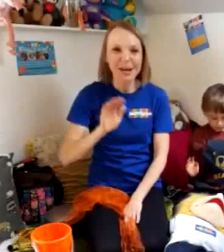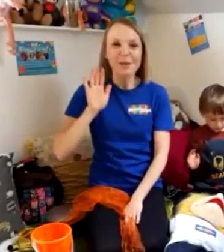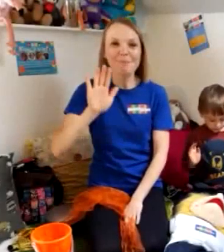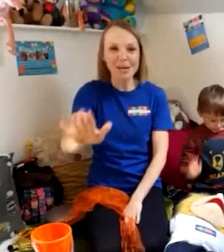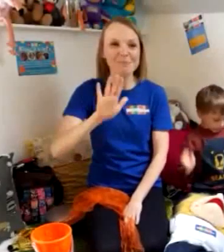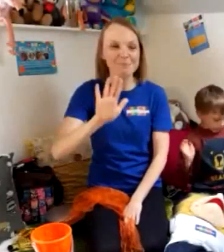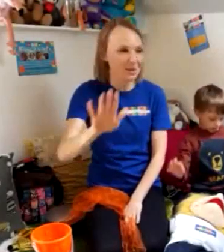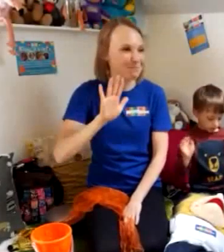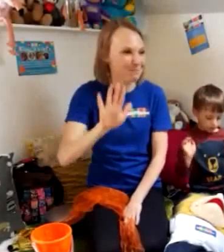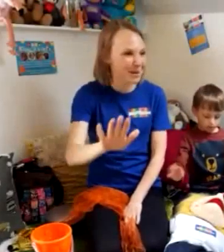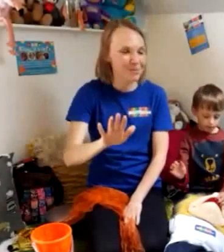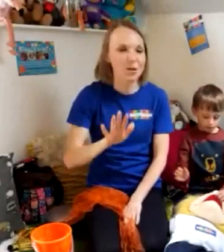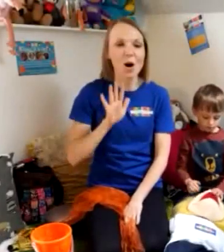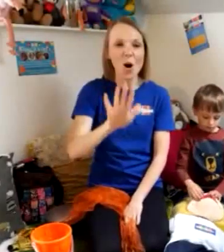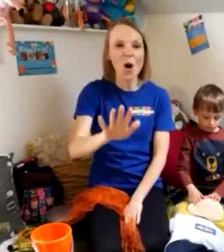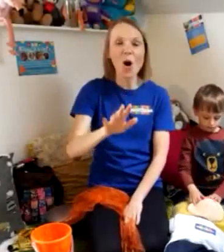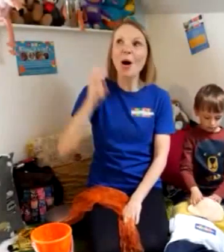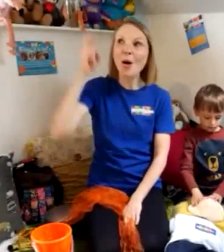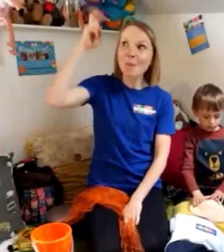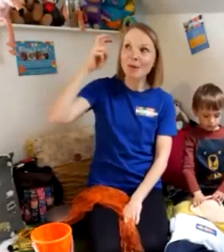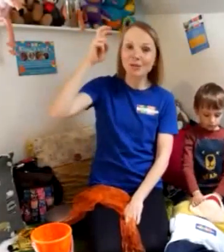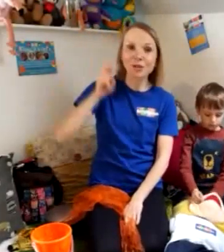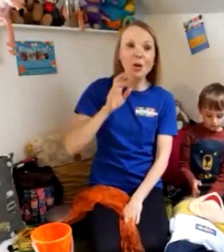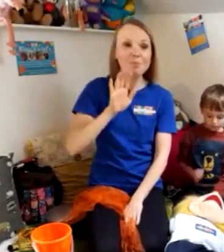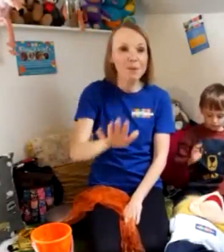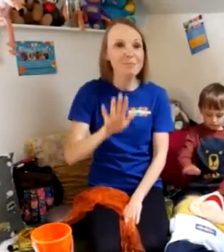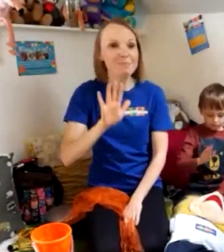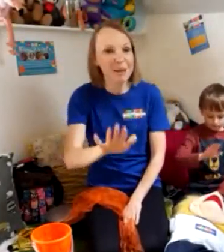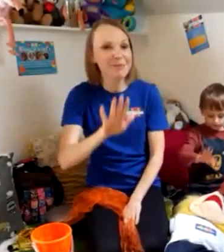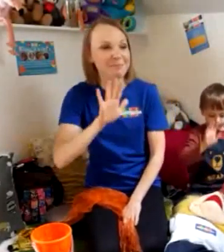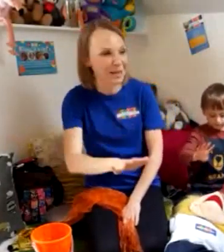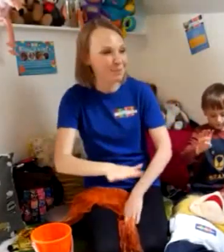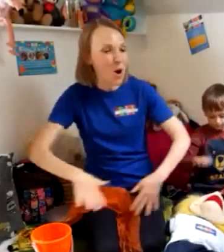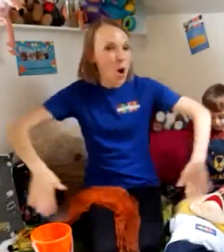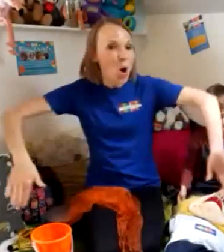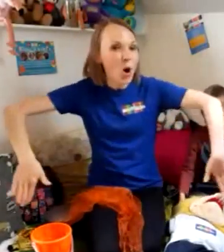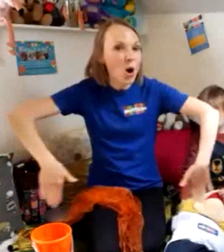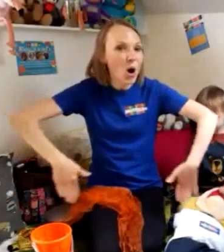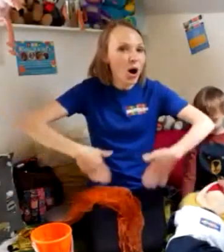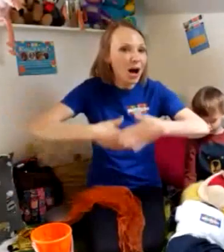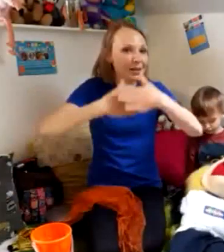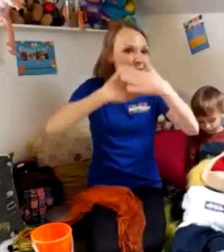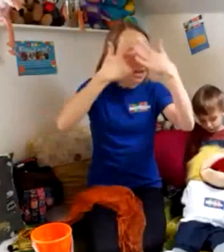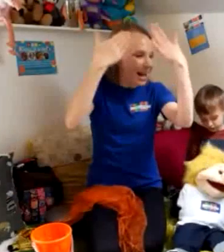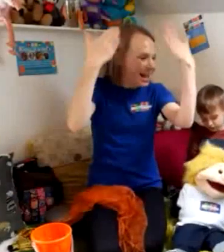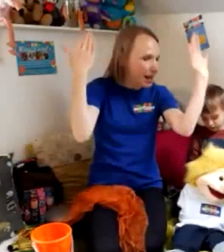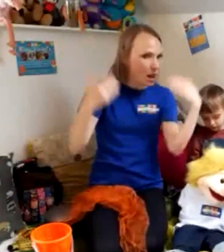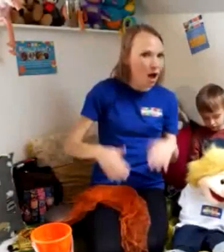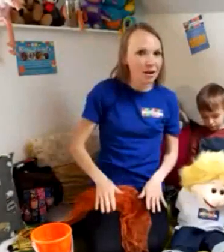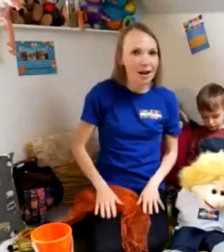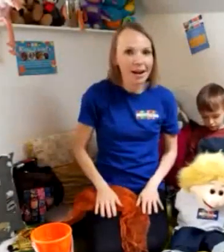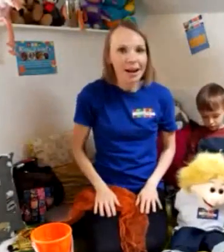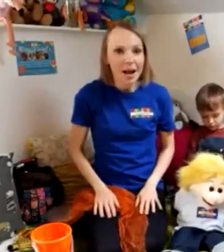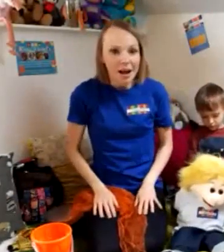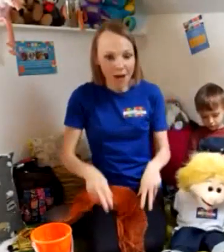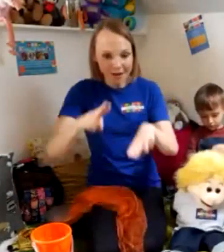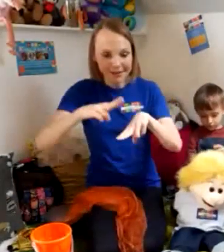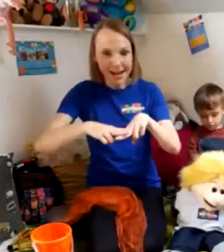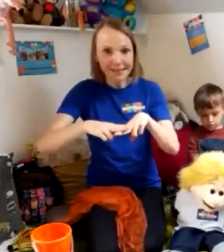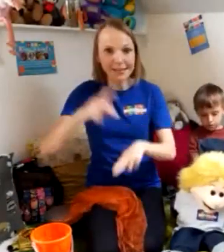beep. The horn on the bus goes beep, beep, beep all day long. The daddies on